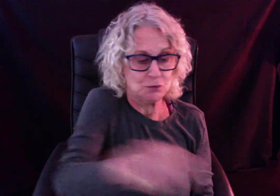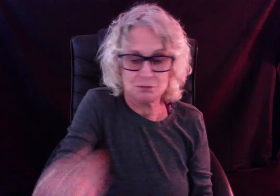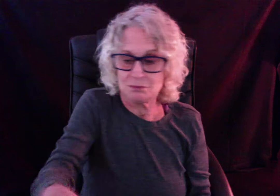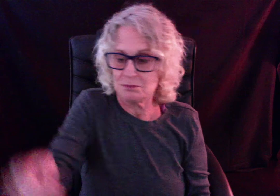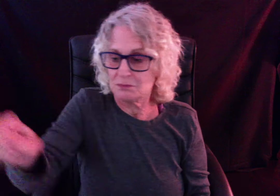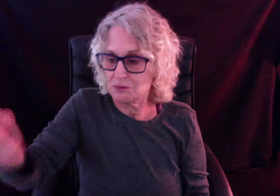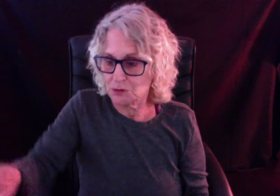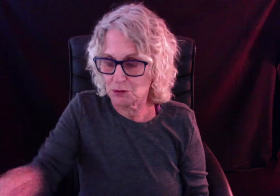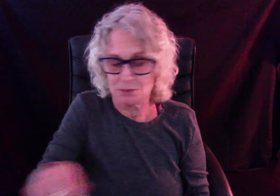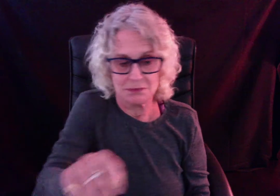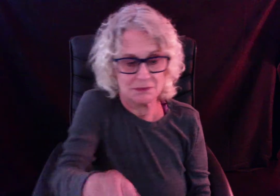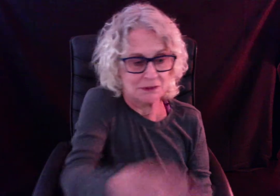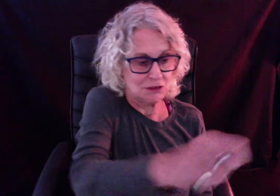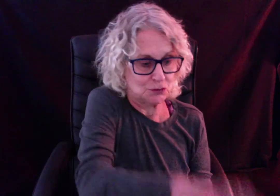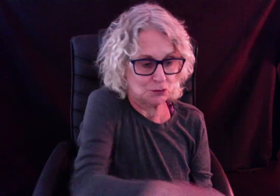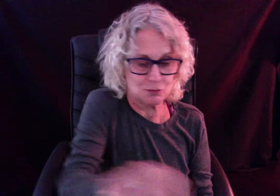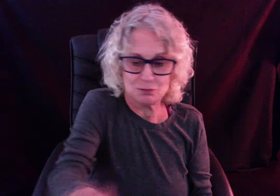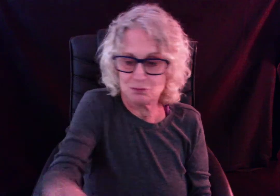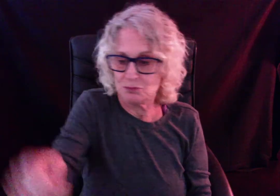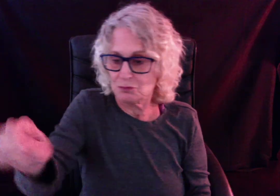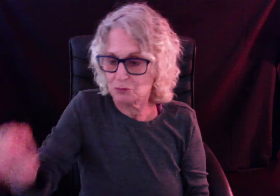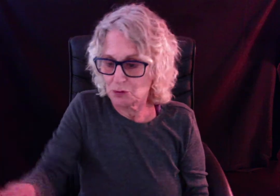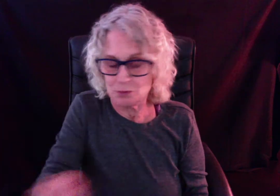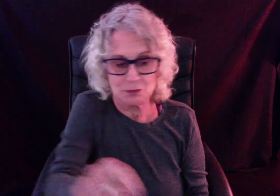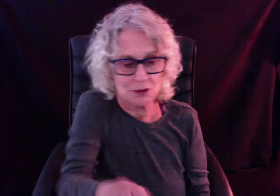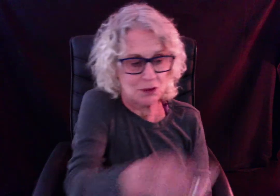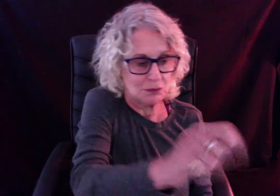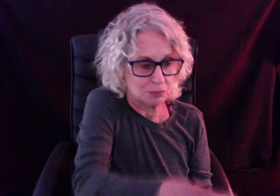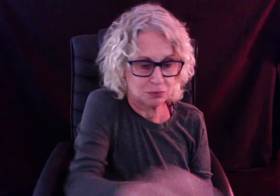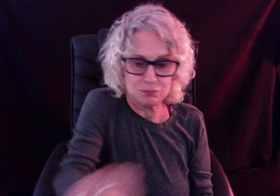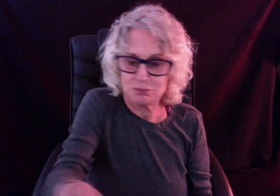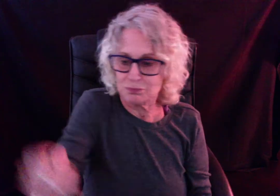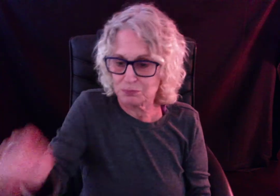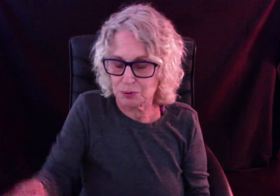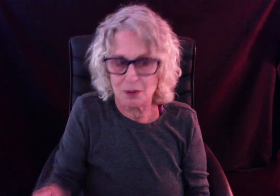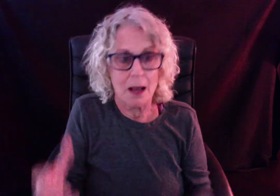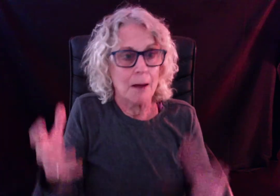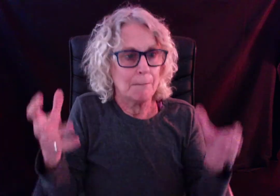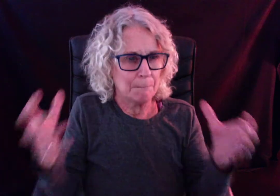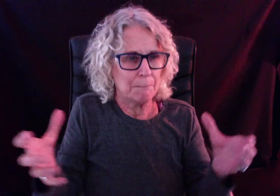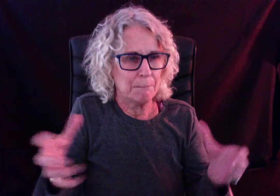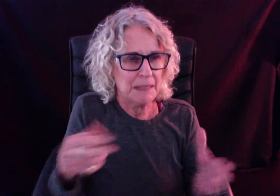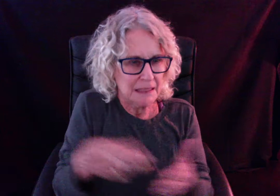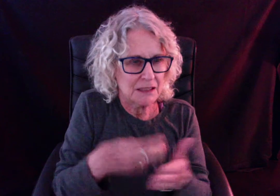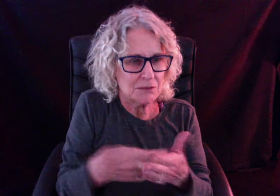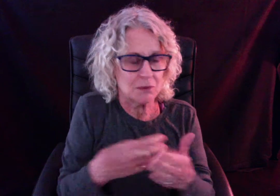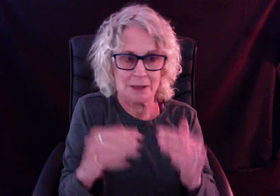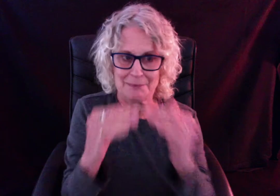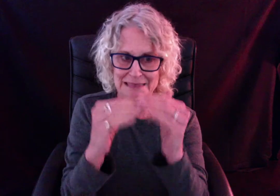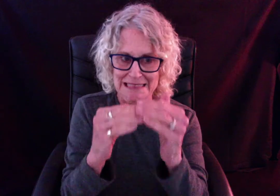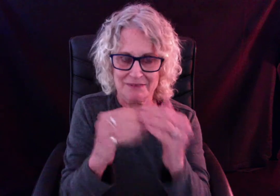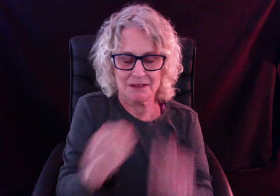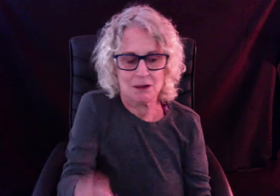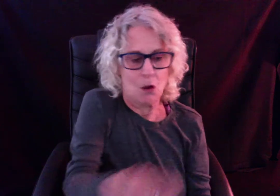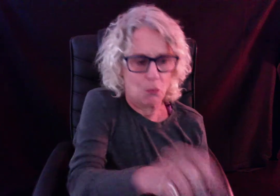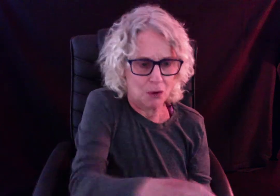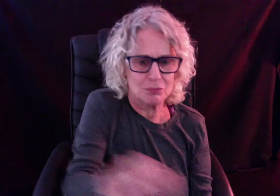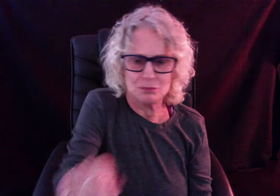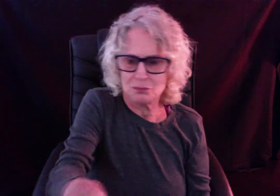have the skillet. And I took a big spoon and I scooped it, made it even. One scoop in each, two